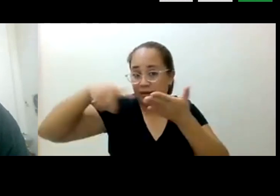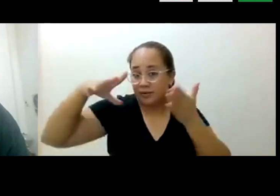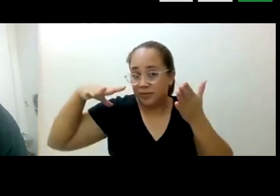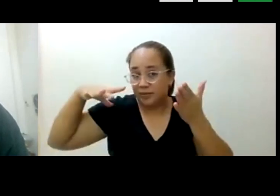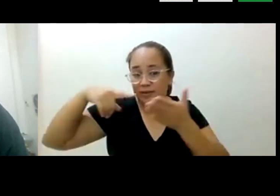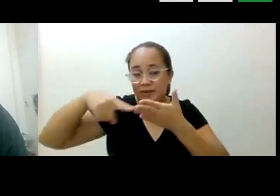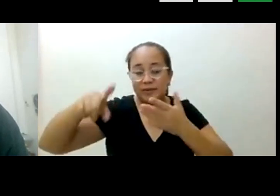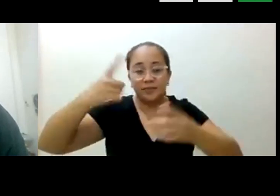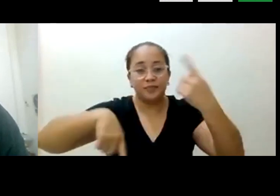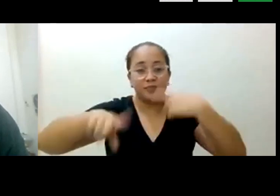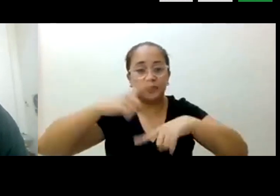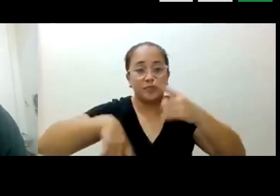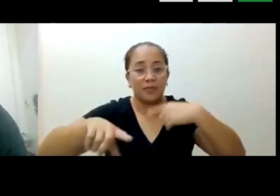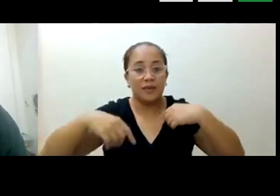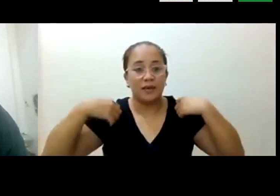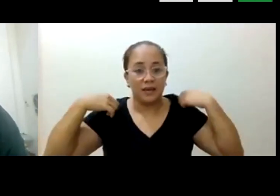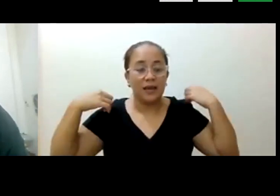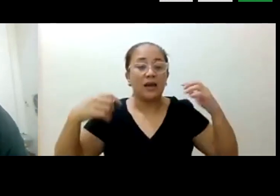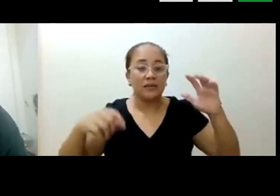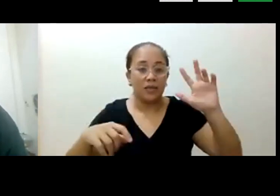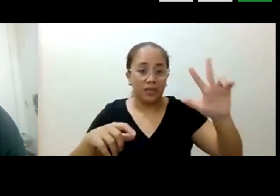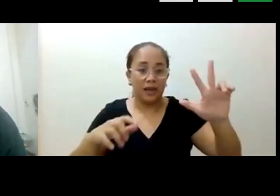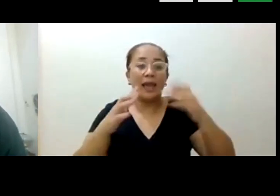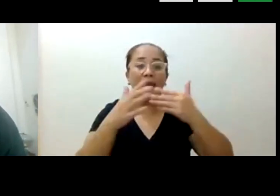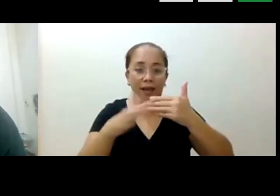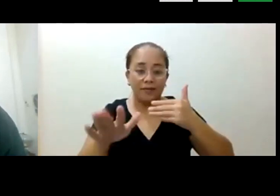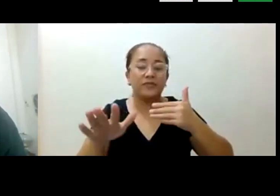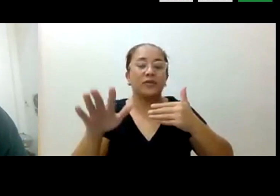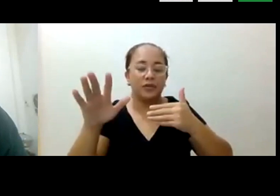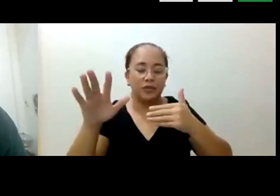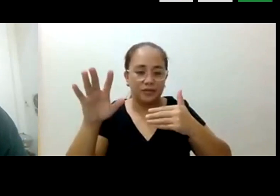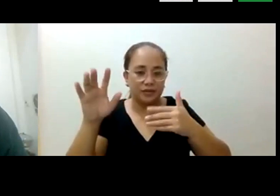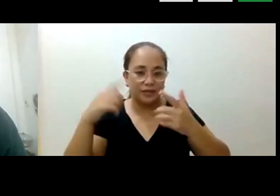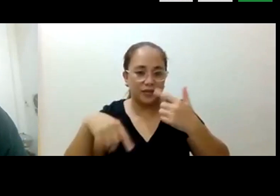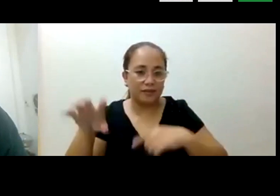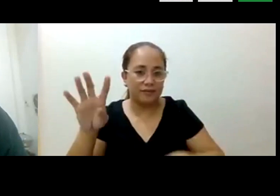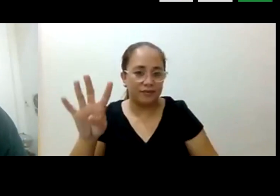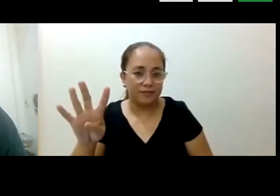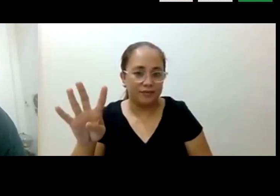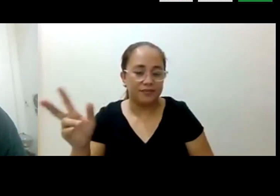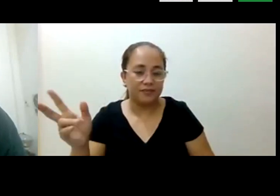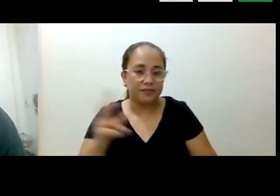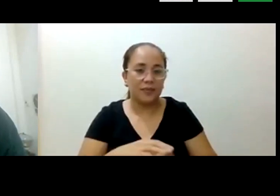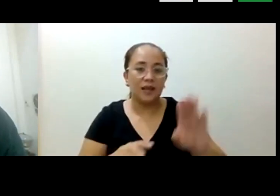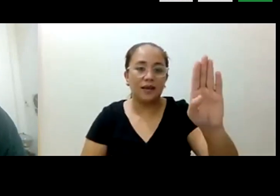Sign 3 should occur after sign 4. Sign 4 should occur before sign 3. Yes, B.